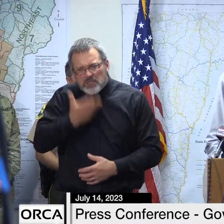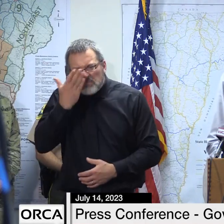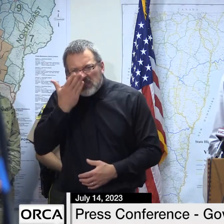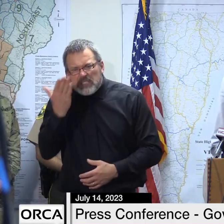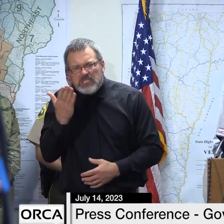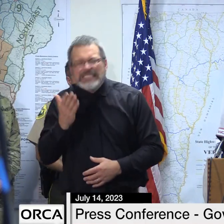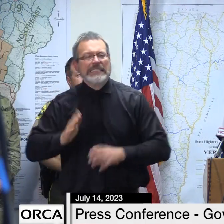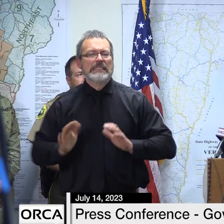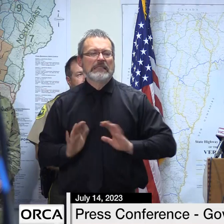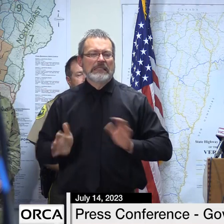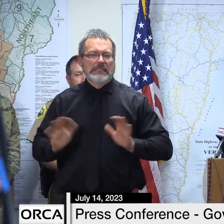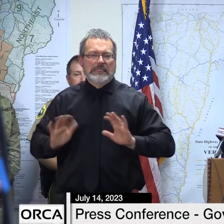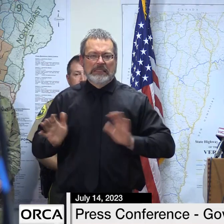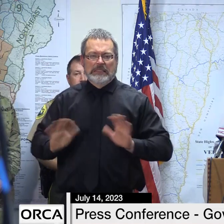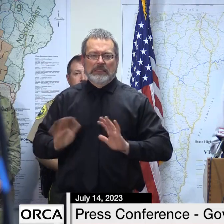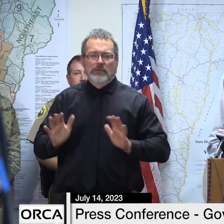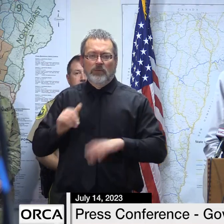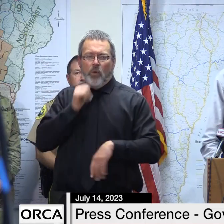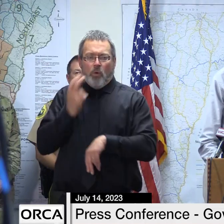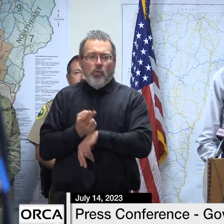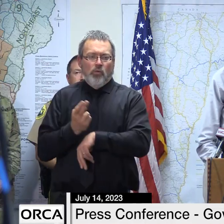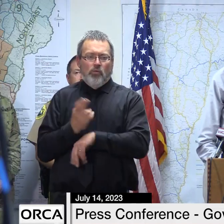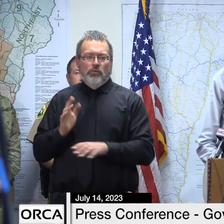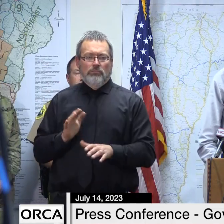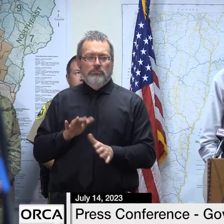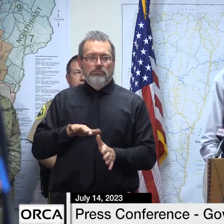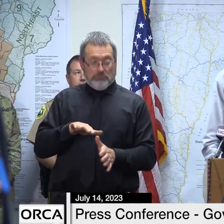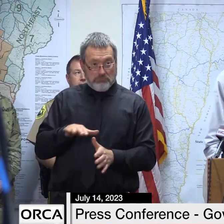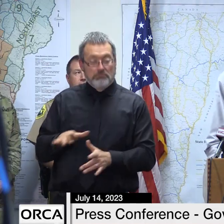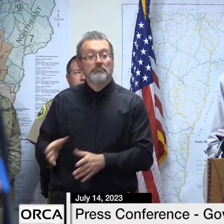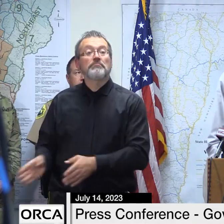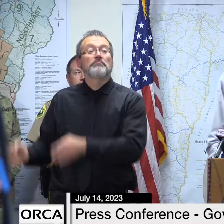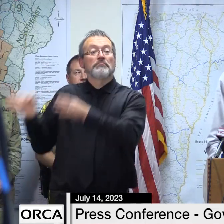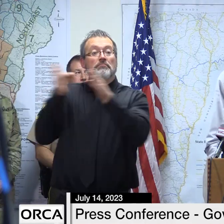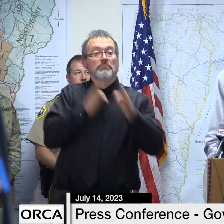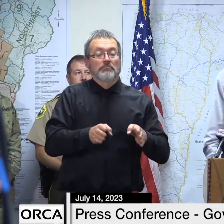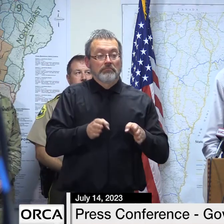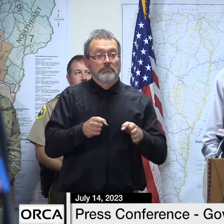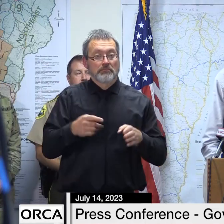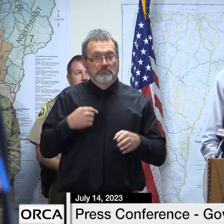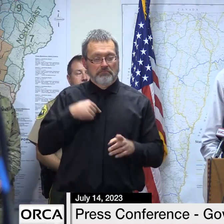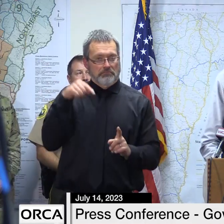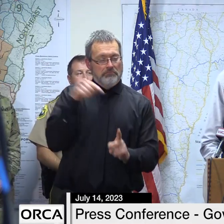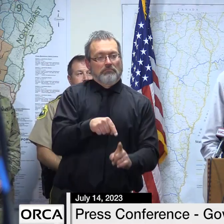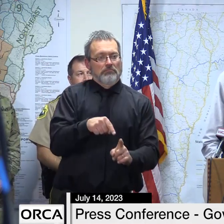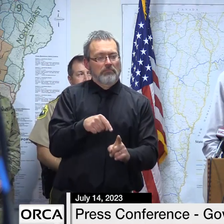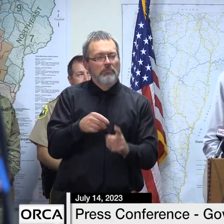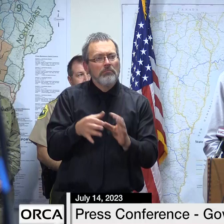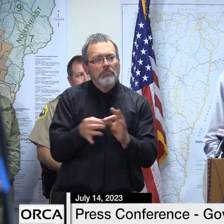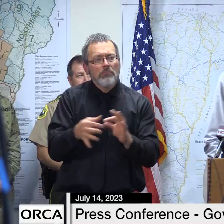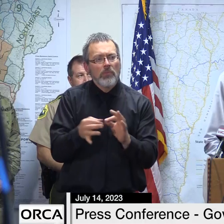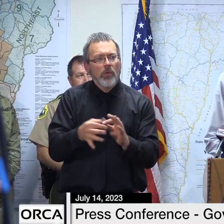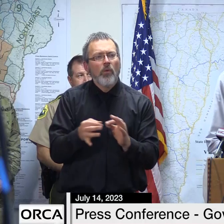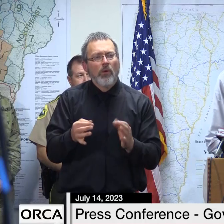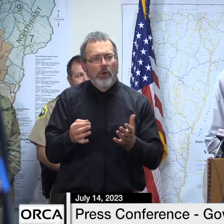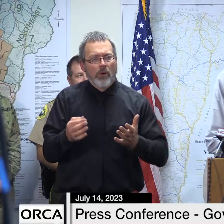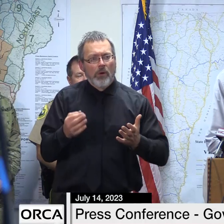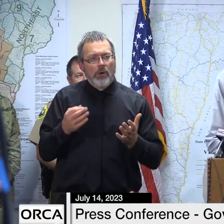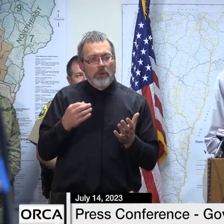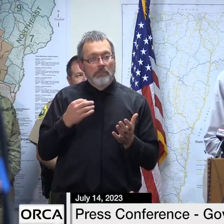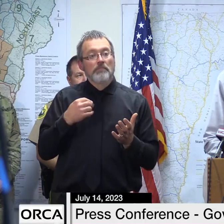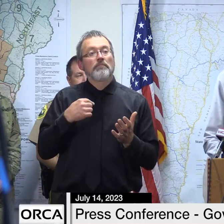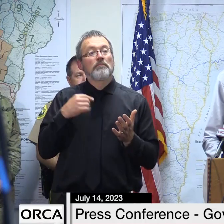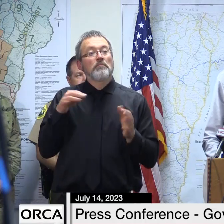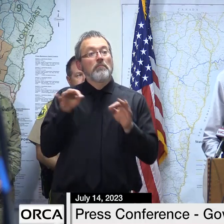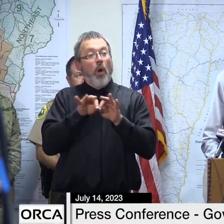talk about water in the swimming and water safety capacity. Even once the skies have cleared,